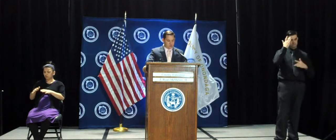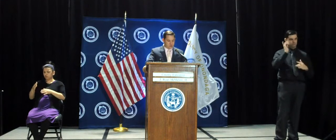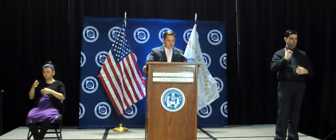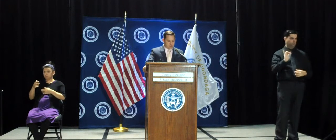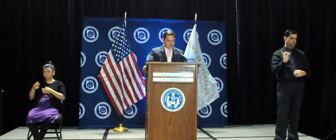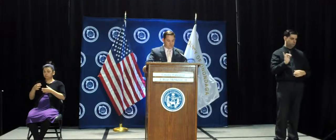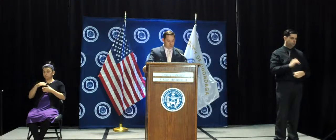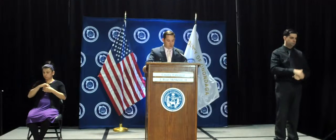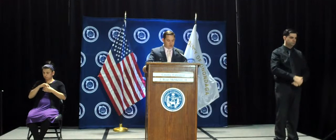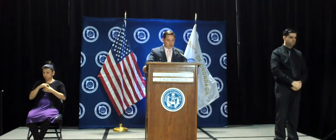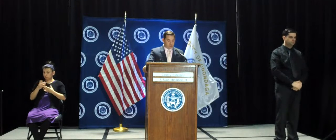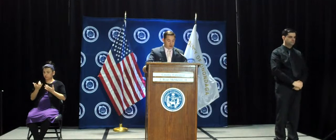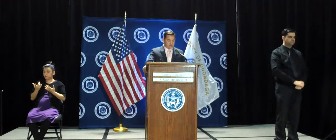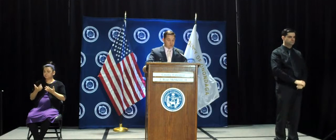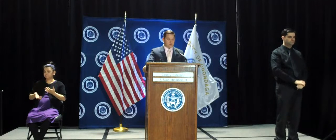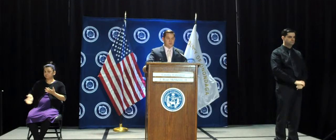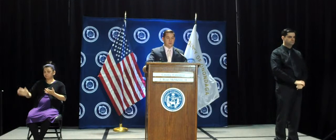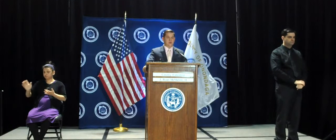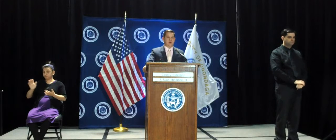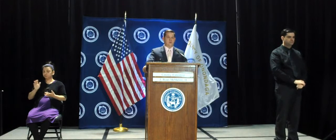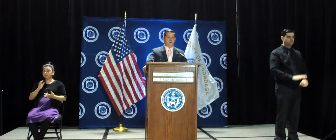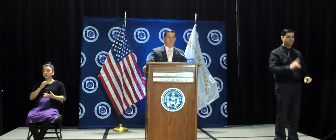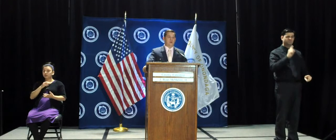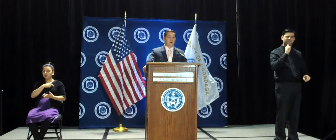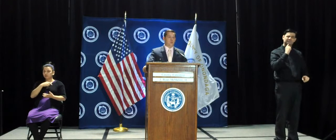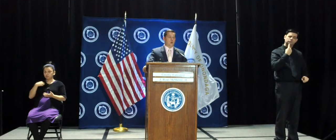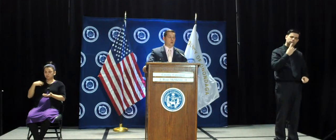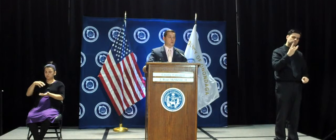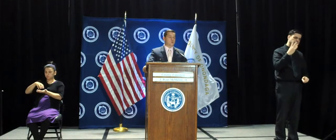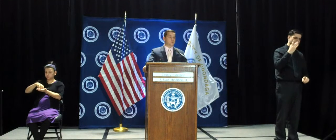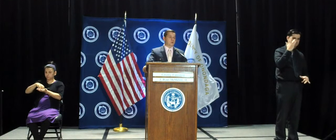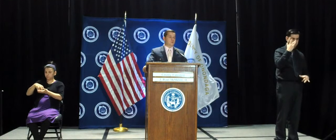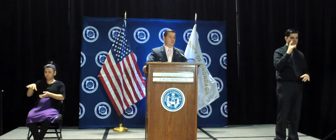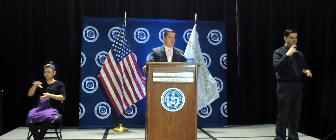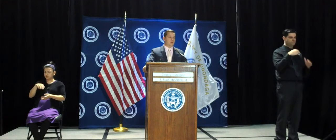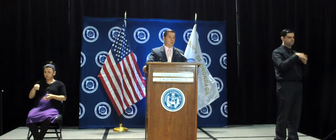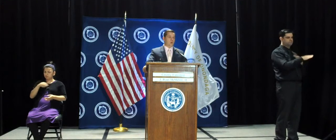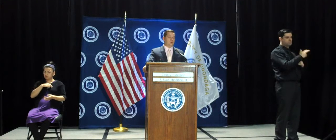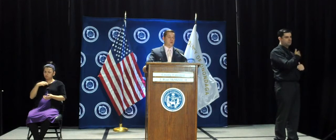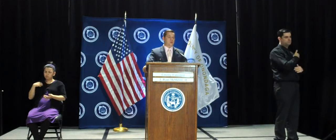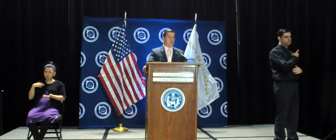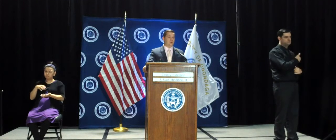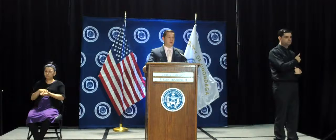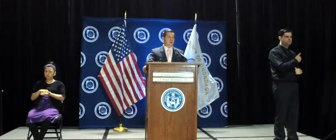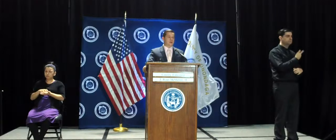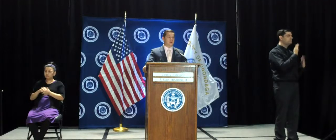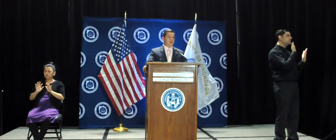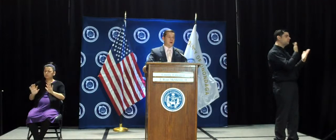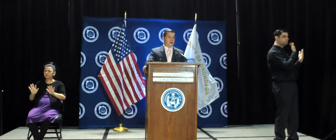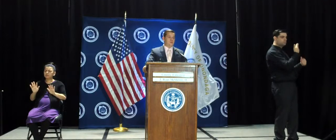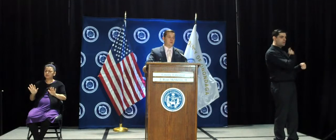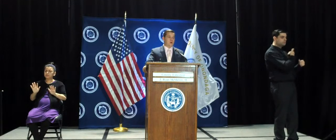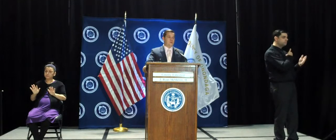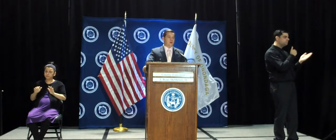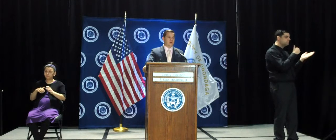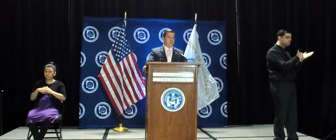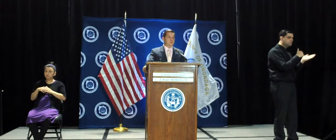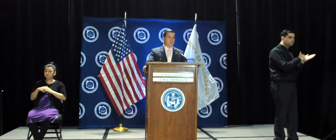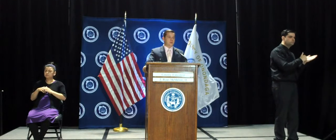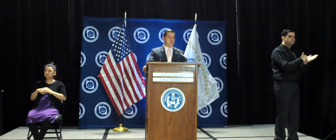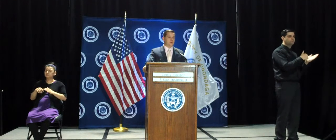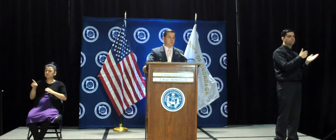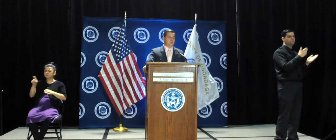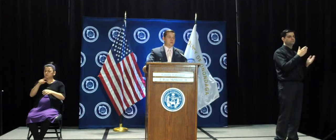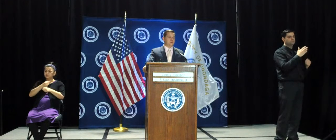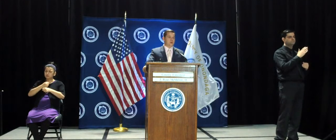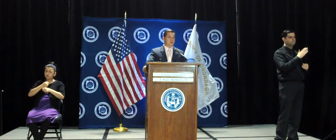now. I want to thank our hospitals and thank all of our frontline workers for the great work they're doing for all of our neighbors in